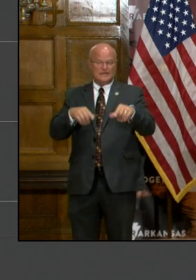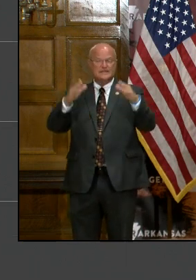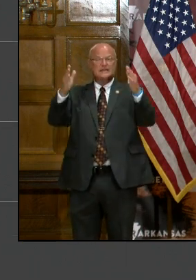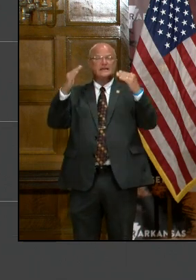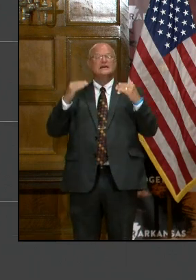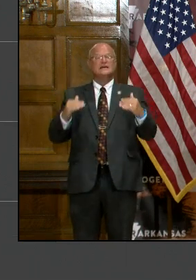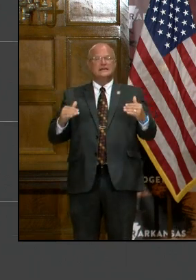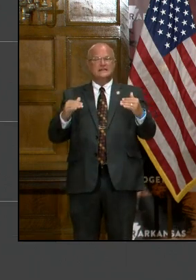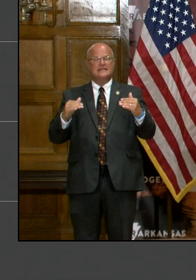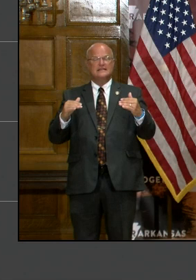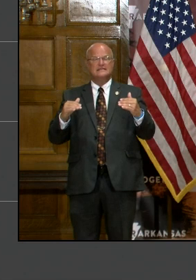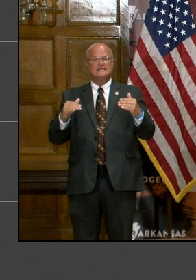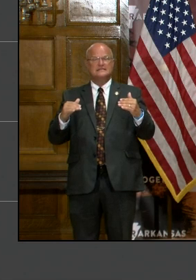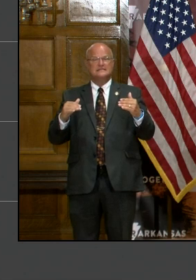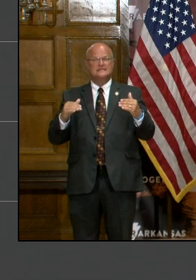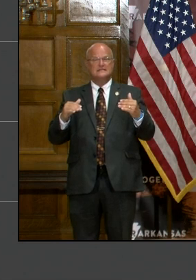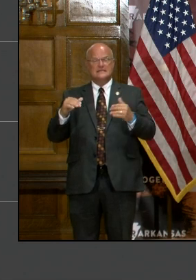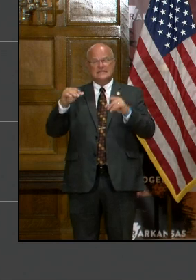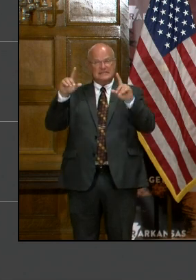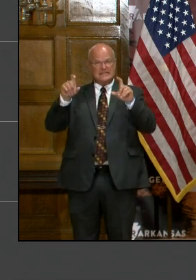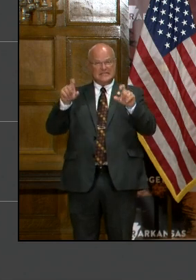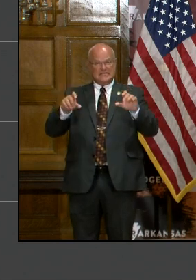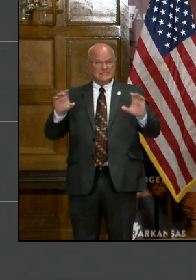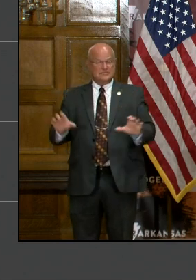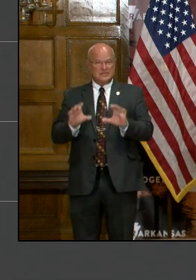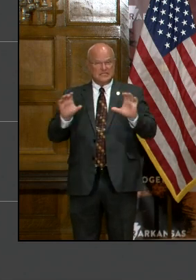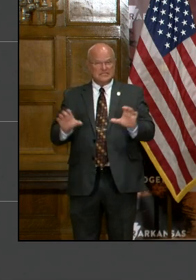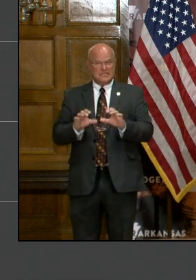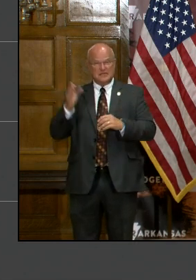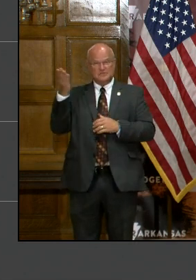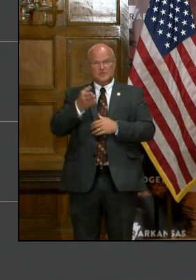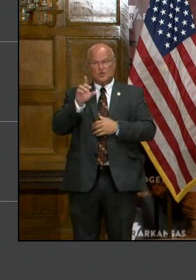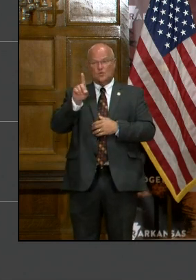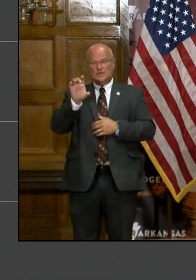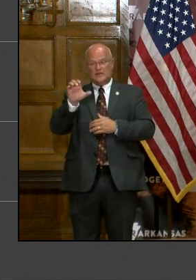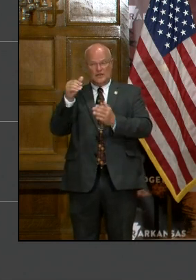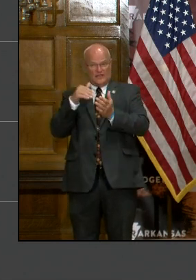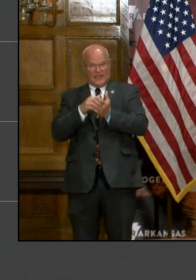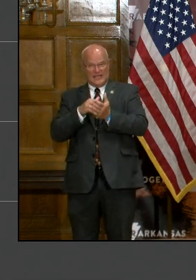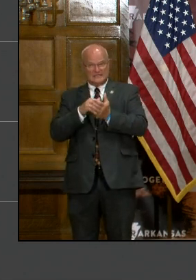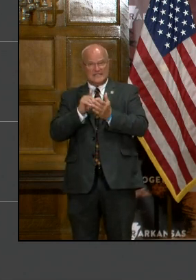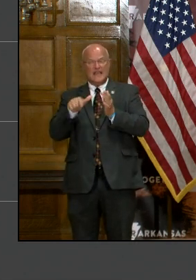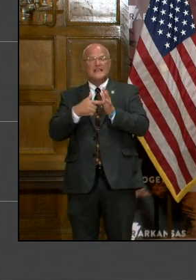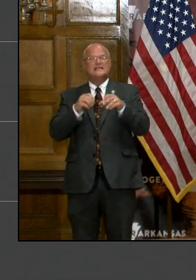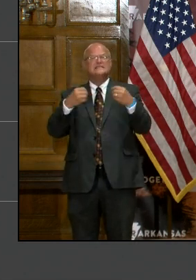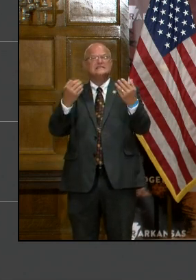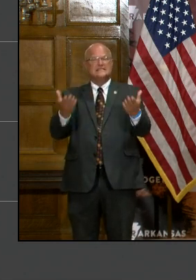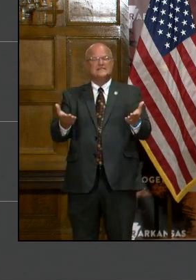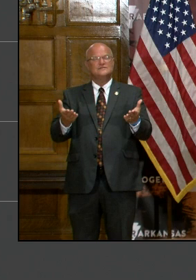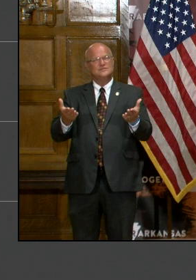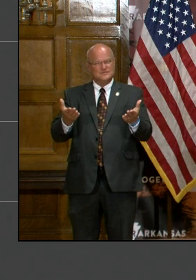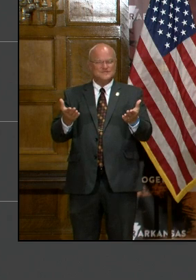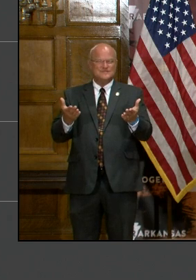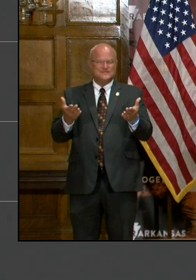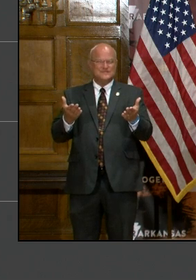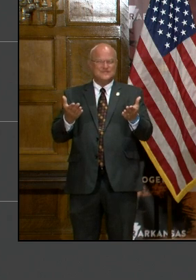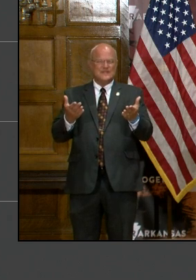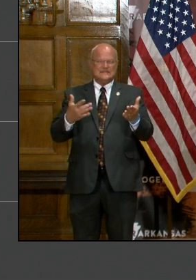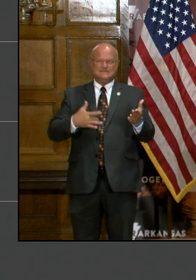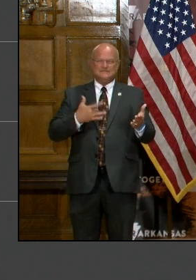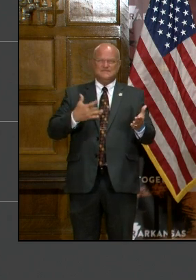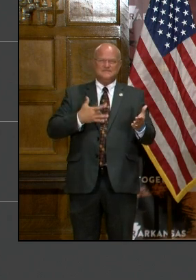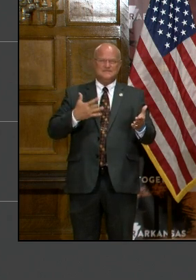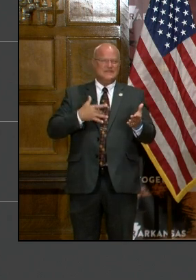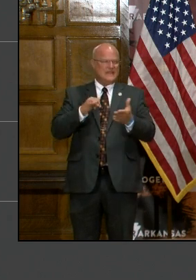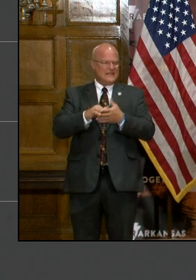next slide says the tests that are being done per 100,000. This gives you a